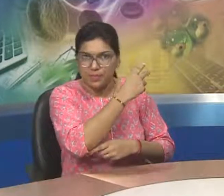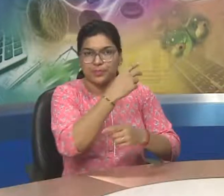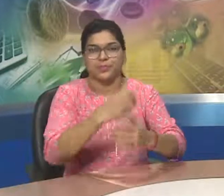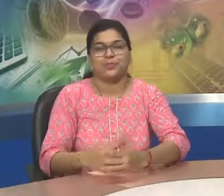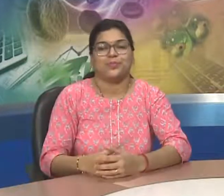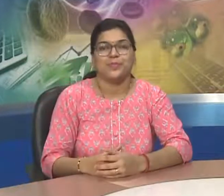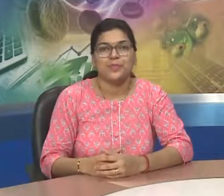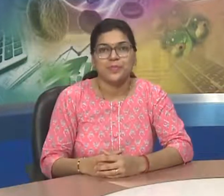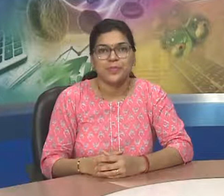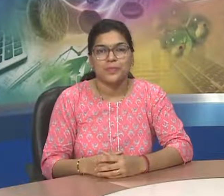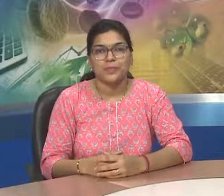etc.